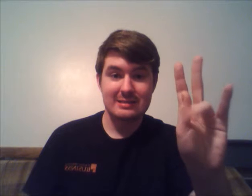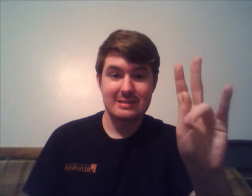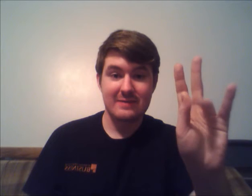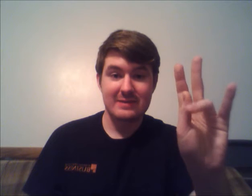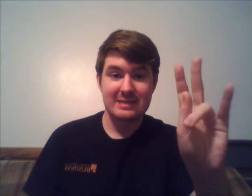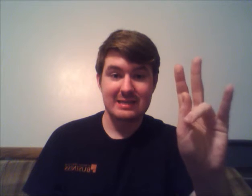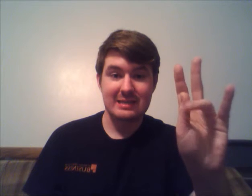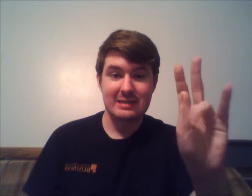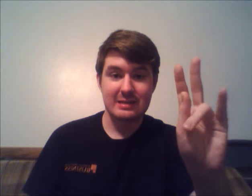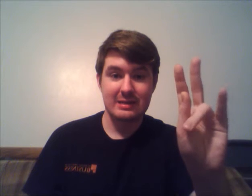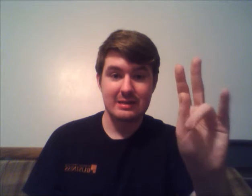17,